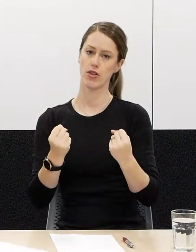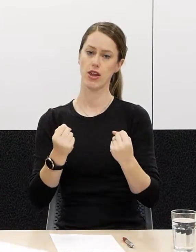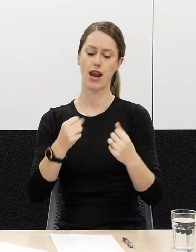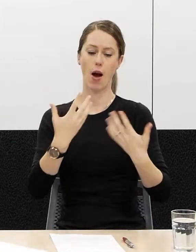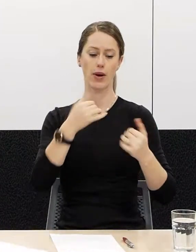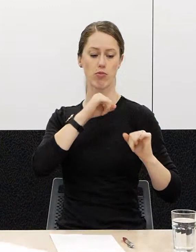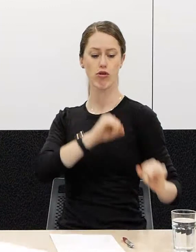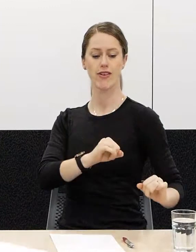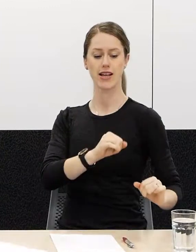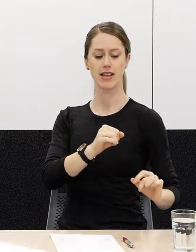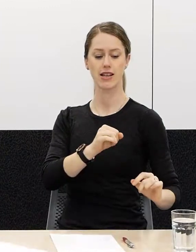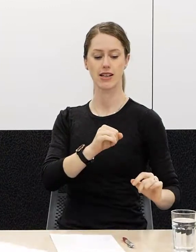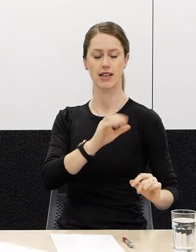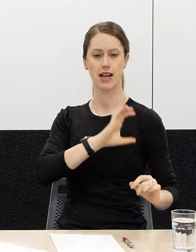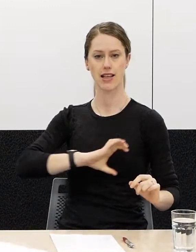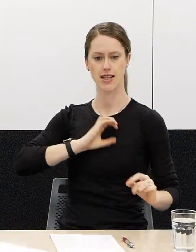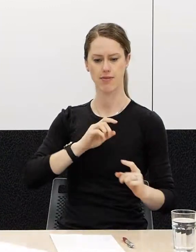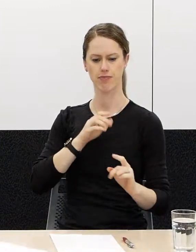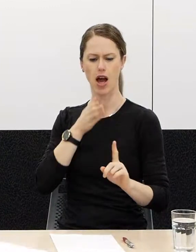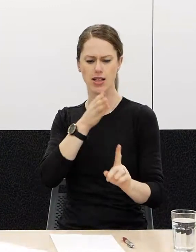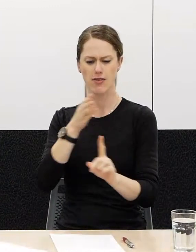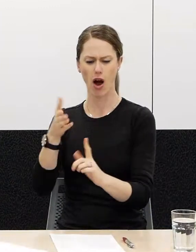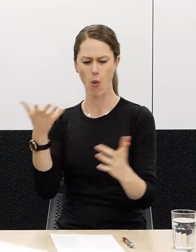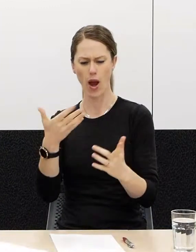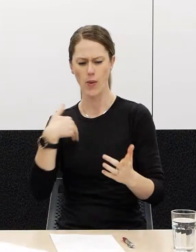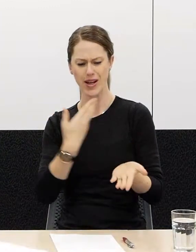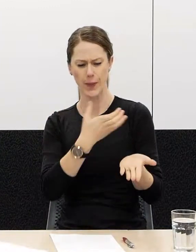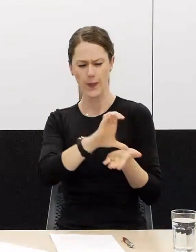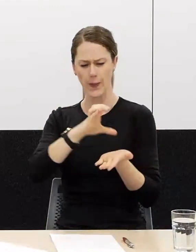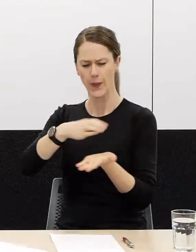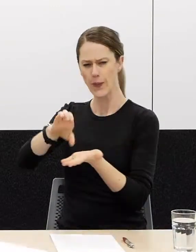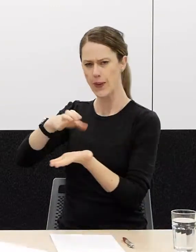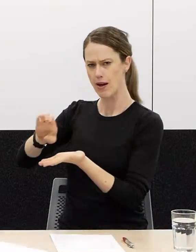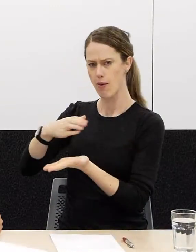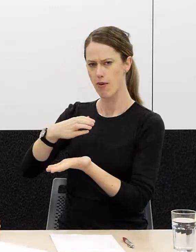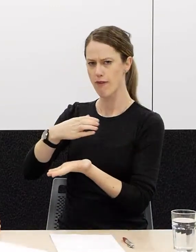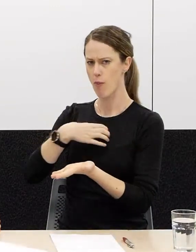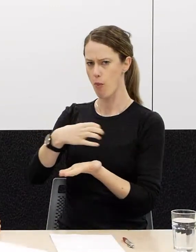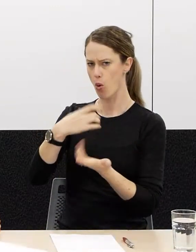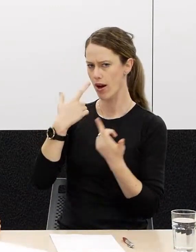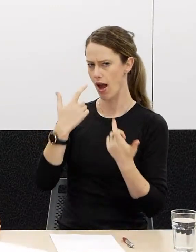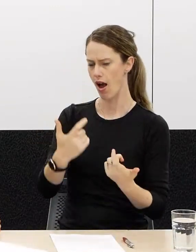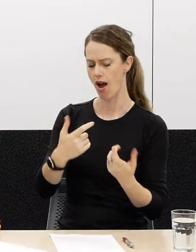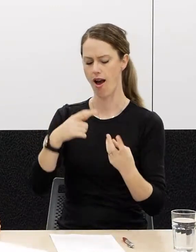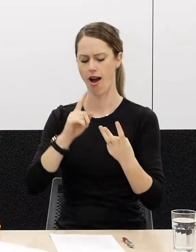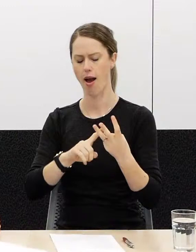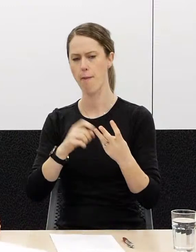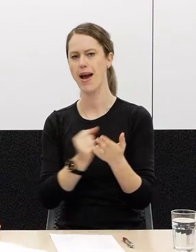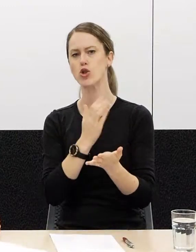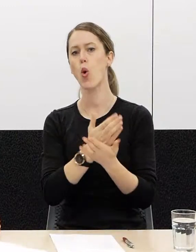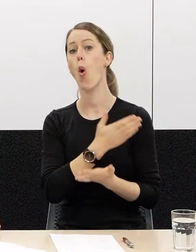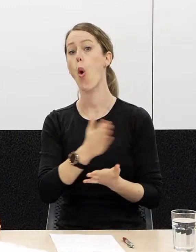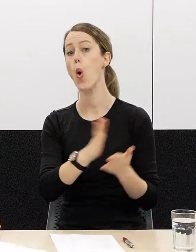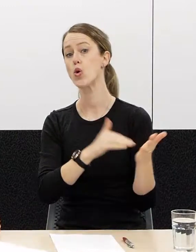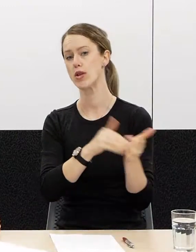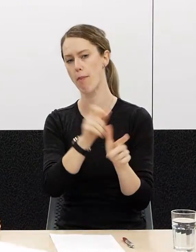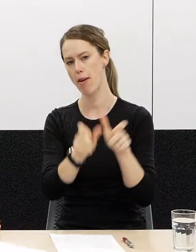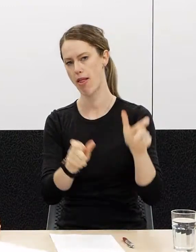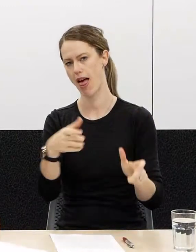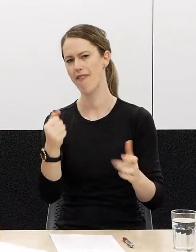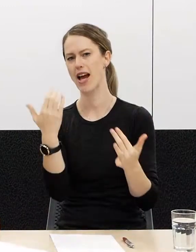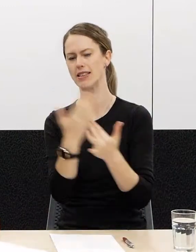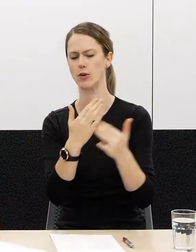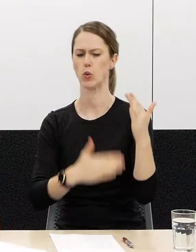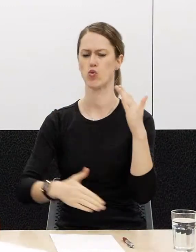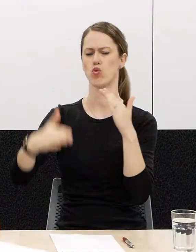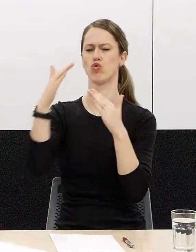cancer, identify where investment in cancer care is most needed, and make sure all New Zealanders have access to